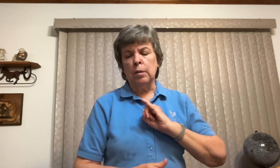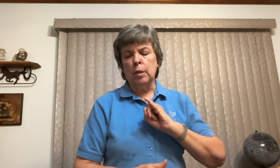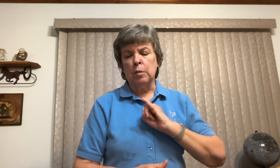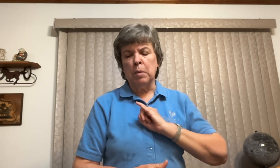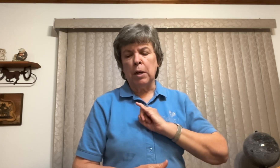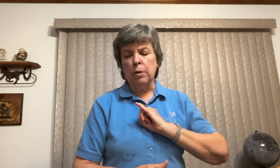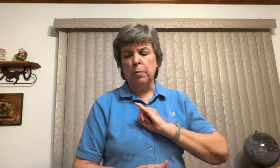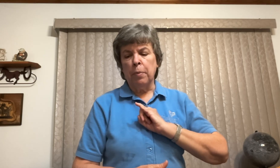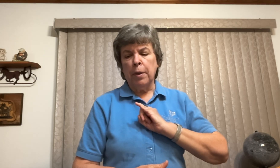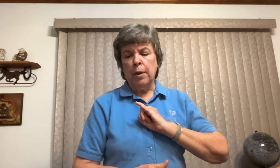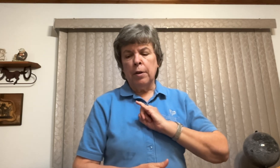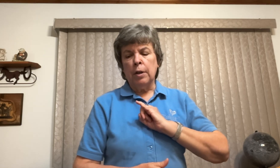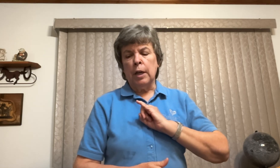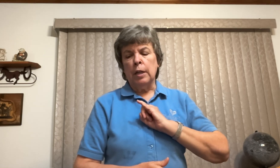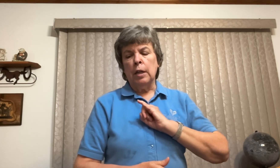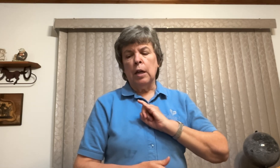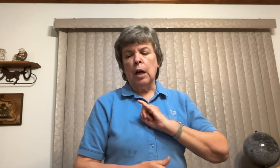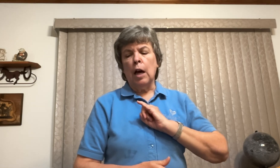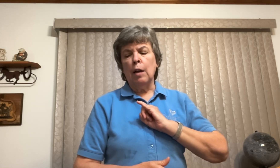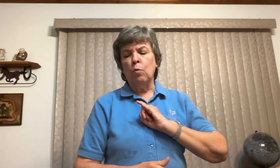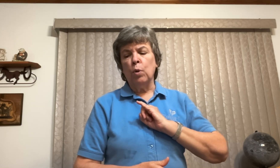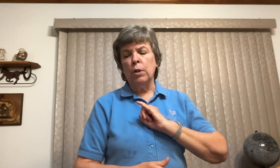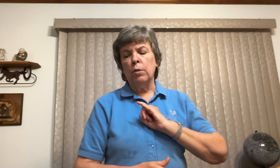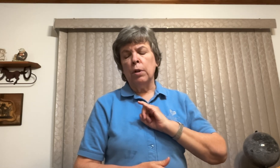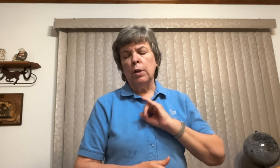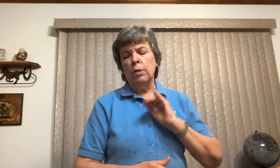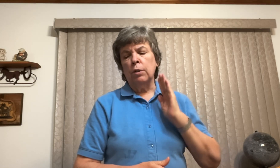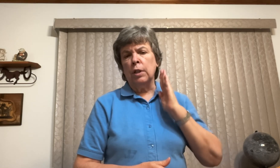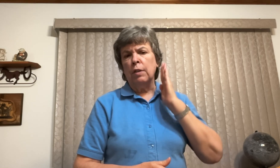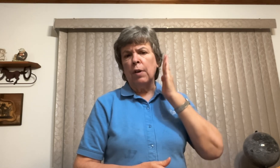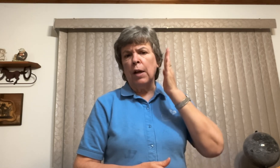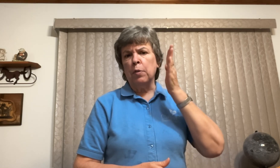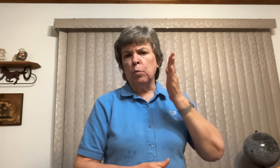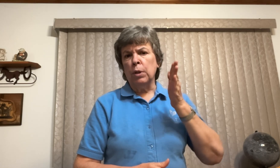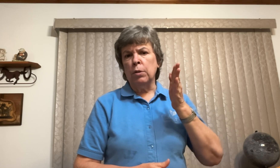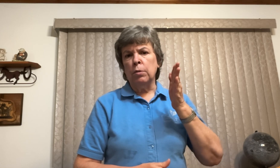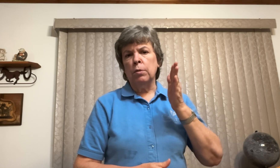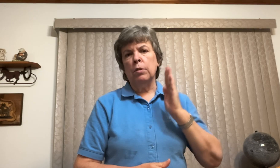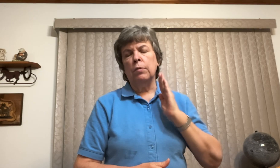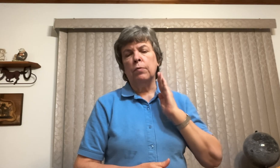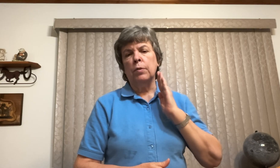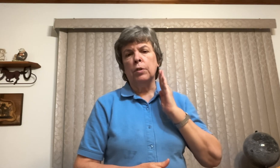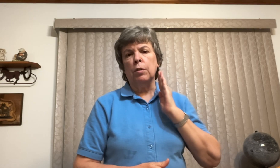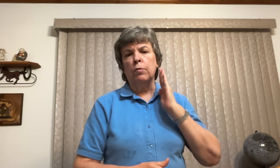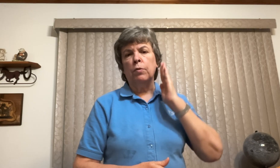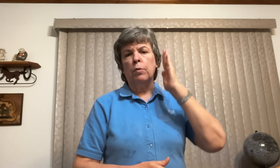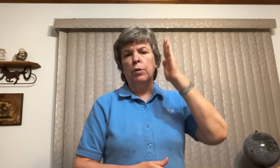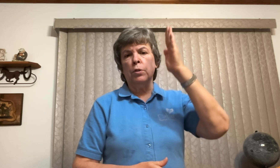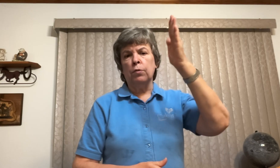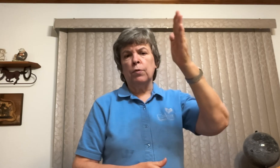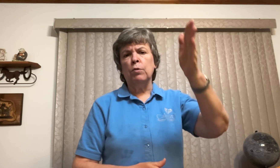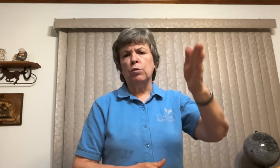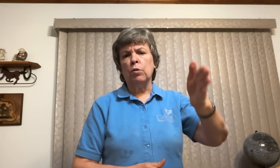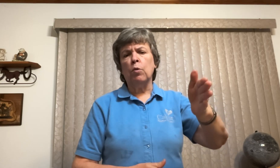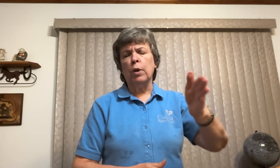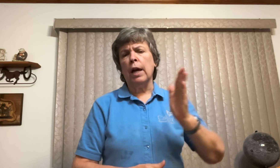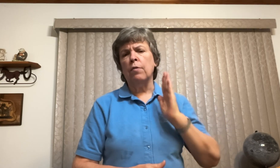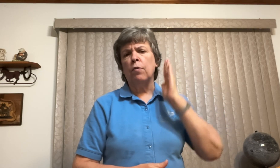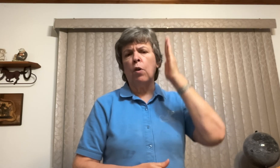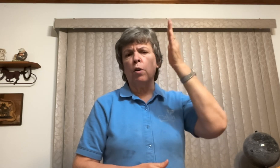Doesn't matter. Okay, I will, you can leave out the will. If this is future going out far. If you